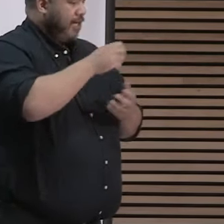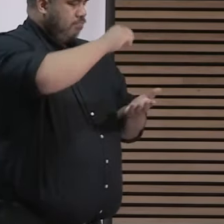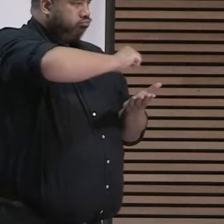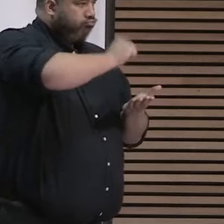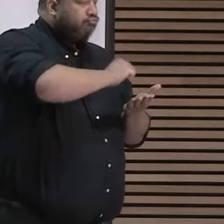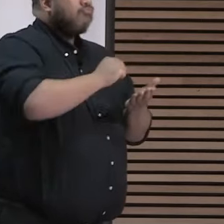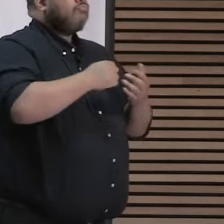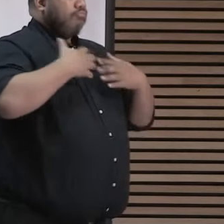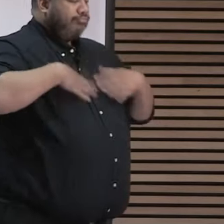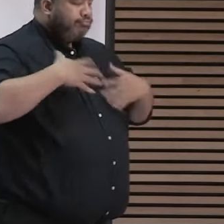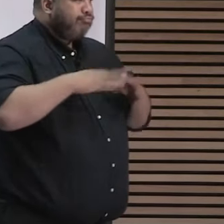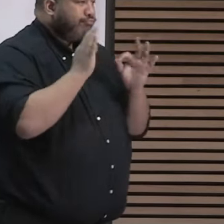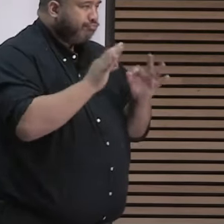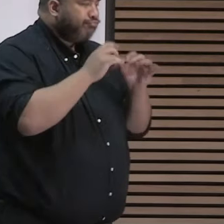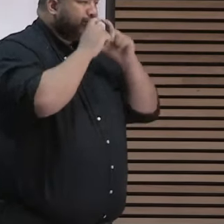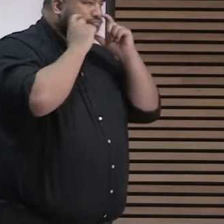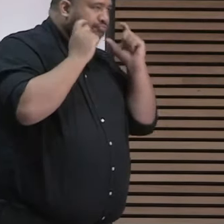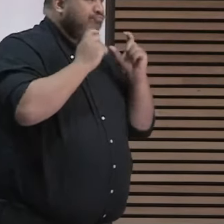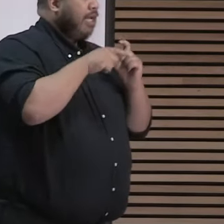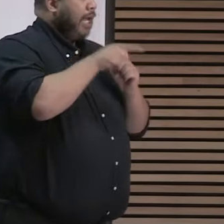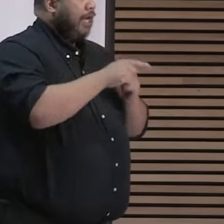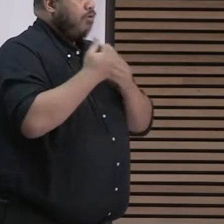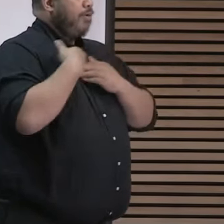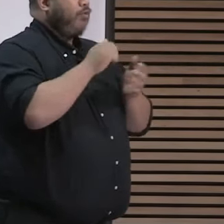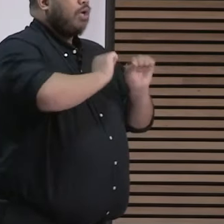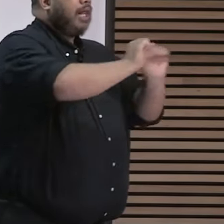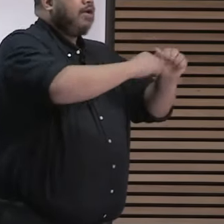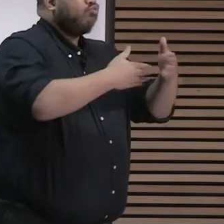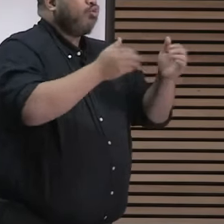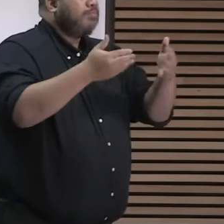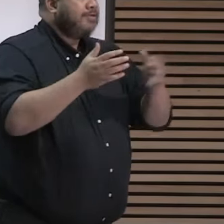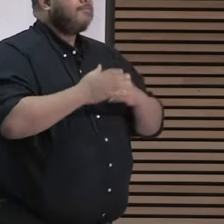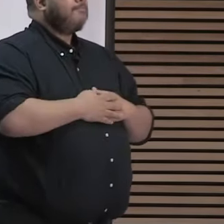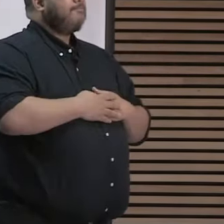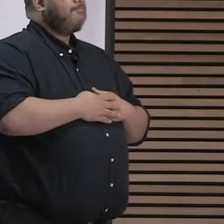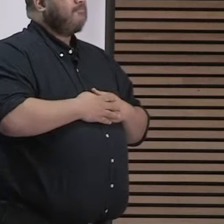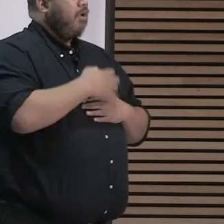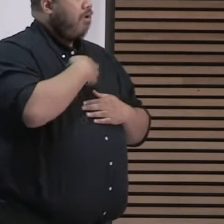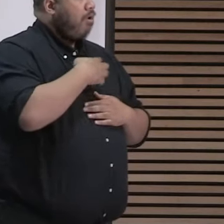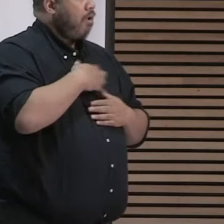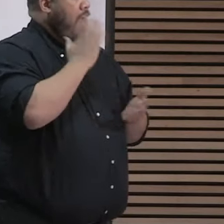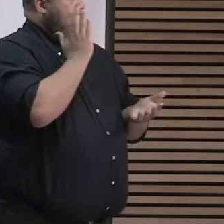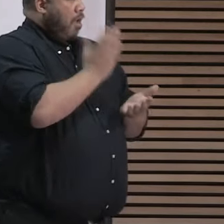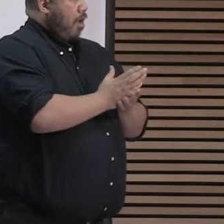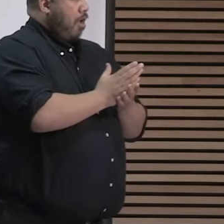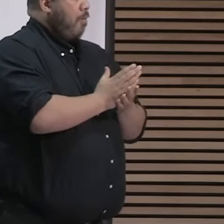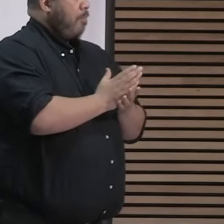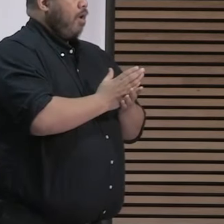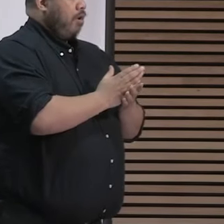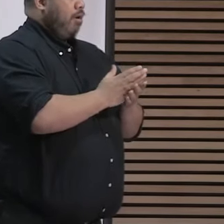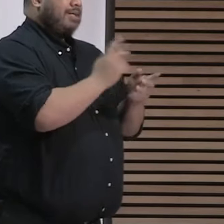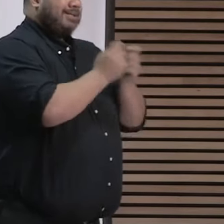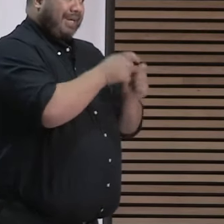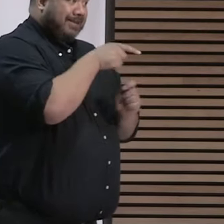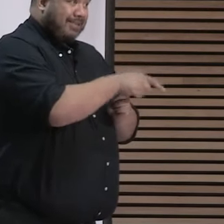rooms, and while wearing appropriate PPE. He tested positive his positive test returned on the 16th